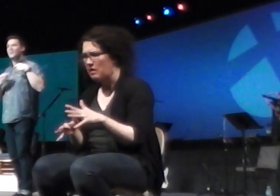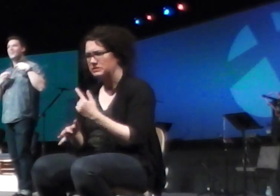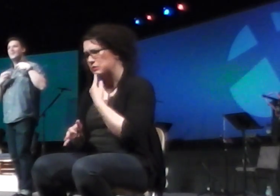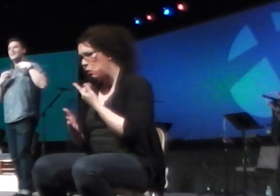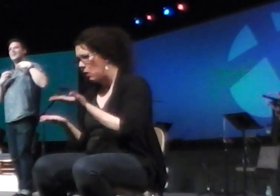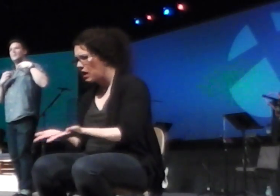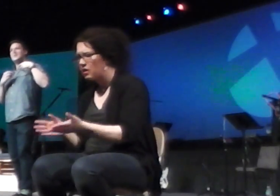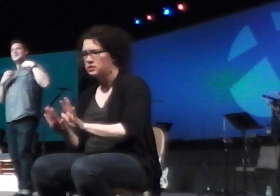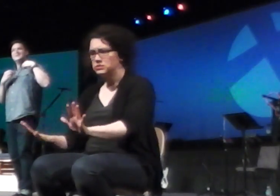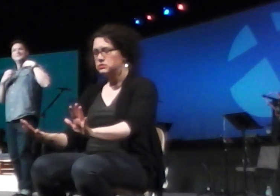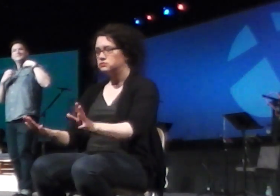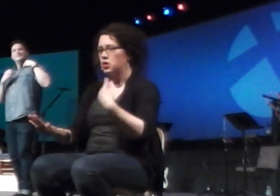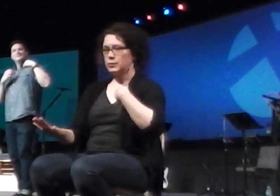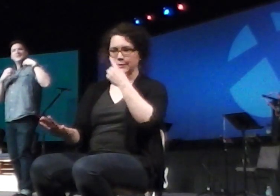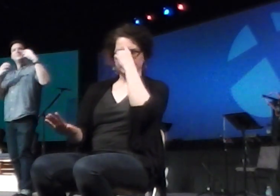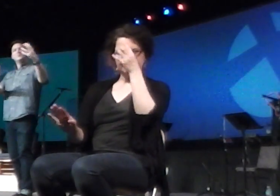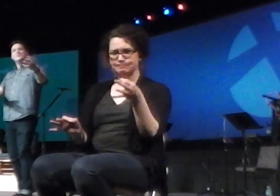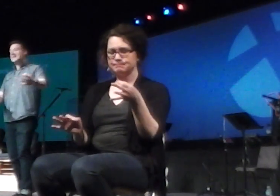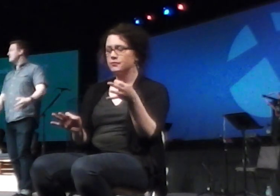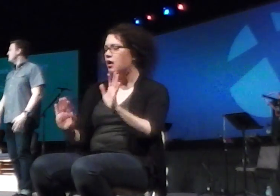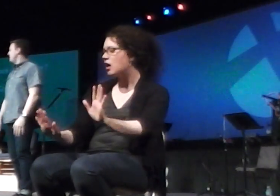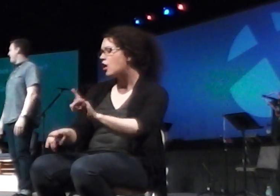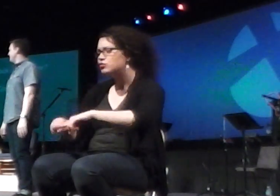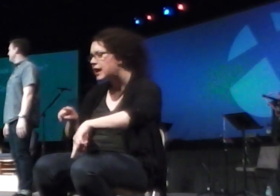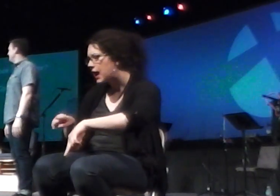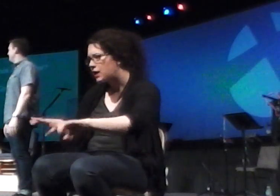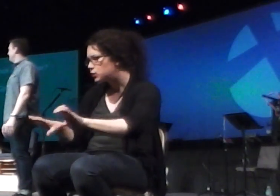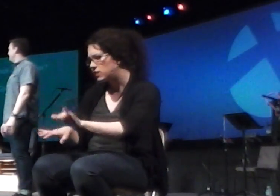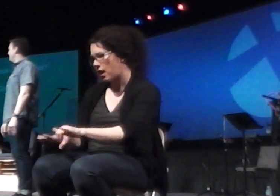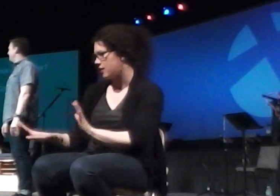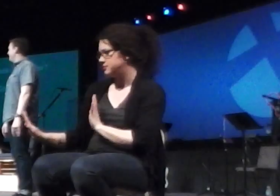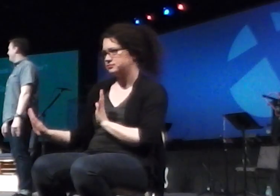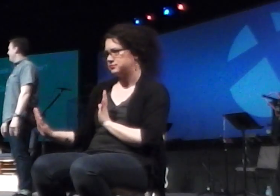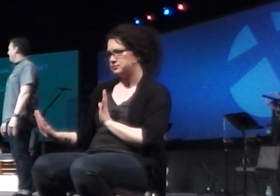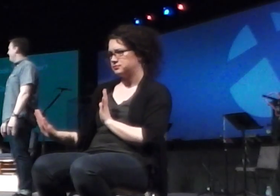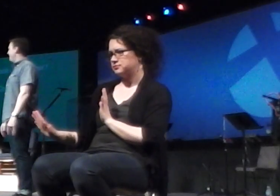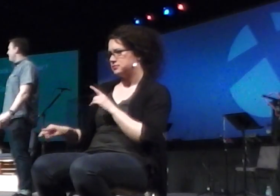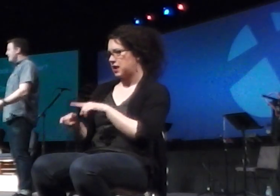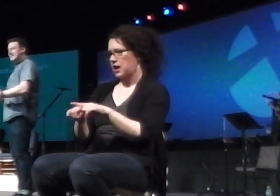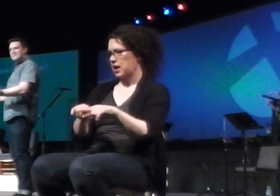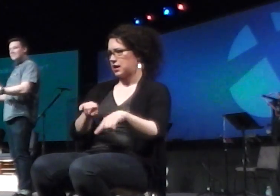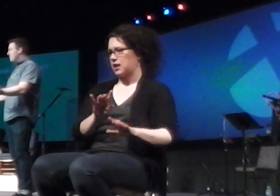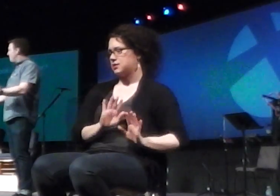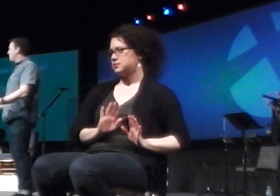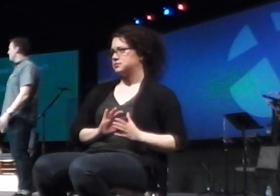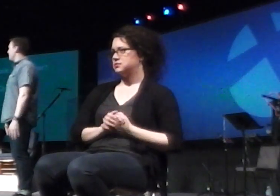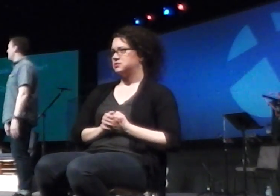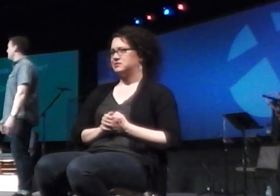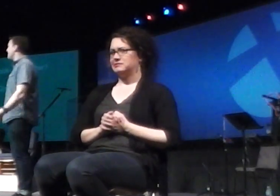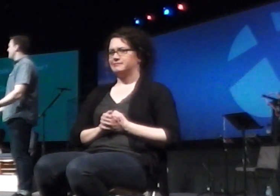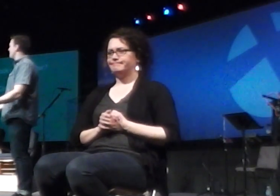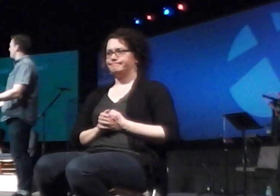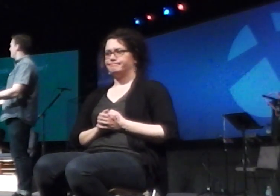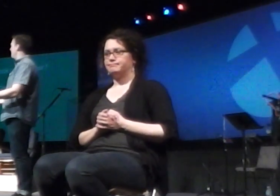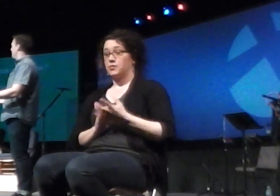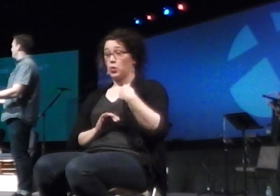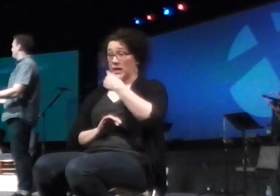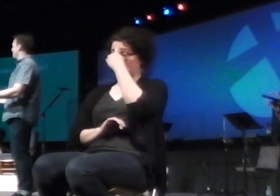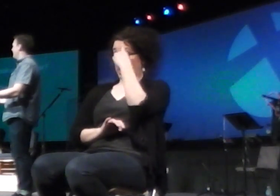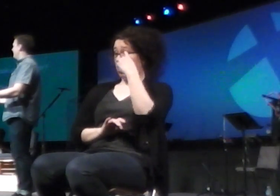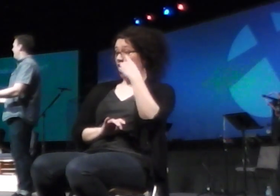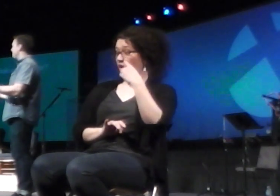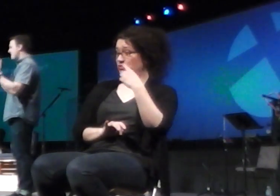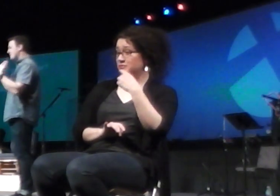whatever. So we tell them we can't do that. And a lot of times, we think it's for their own